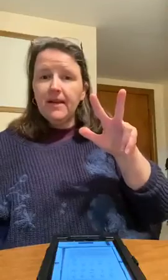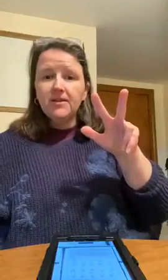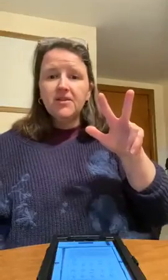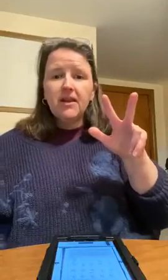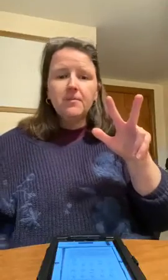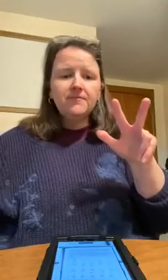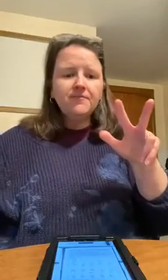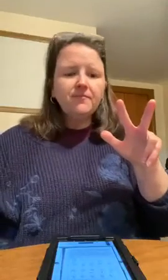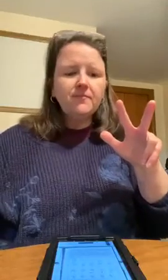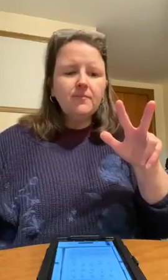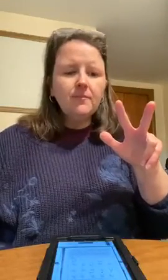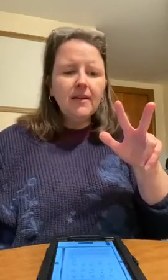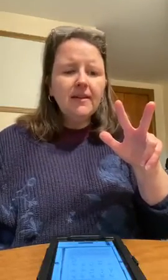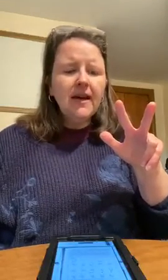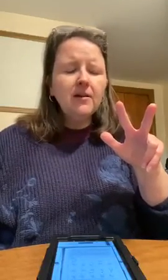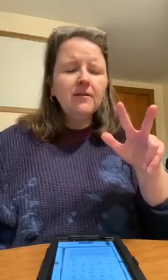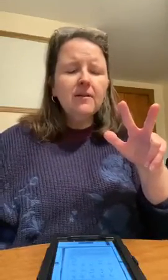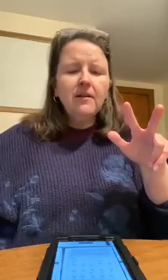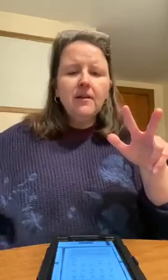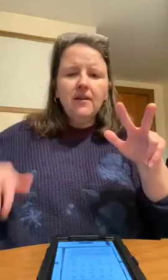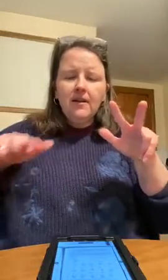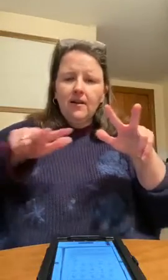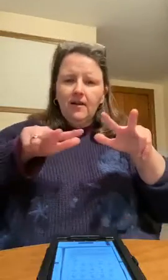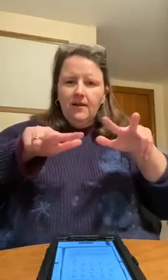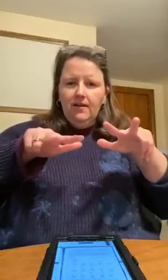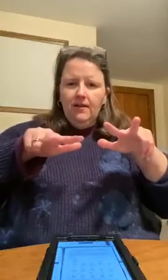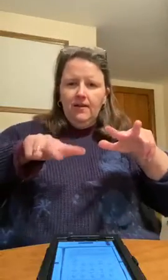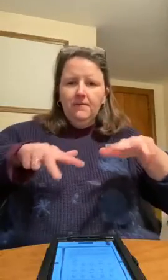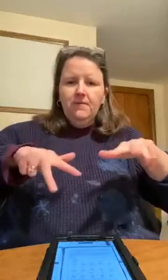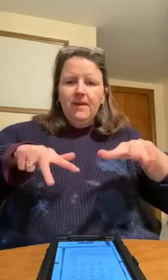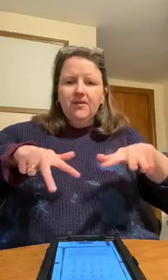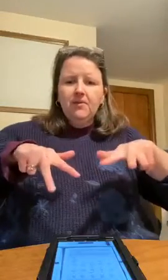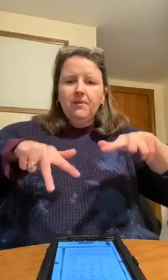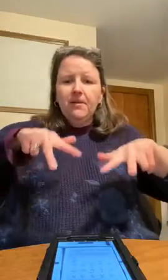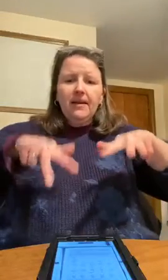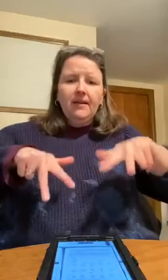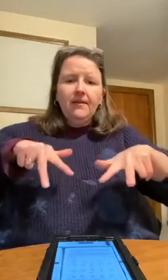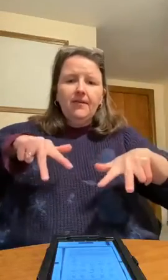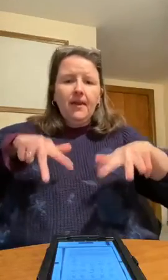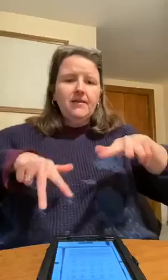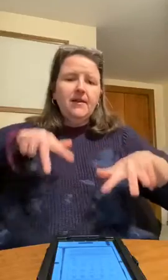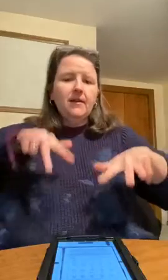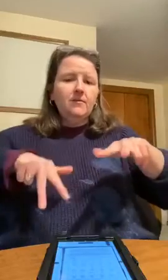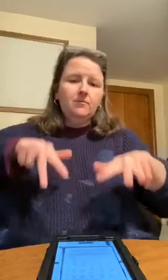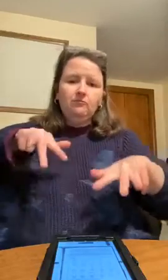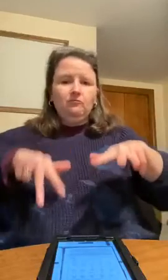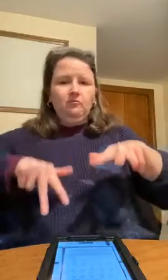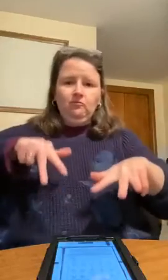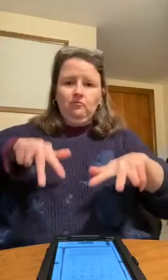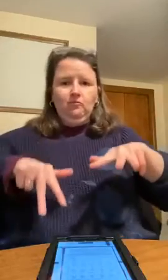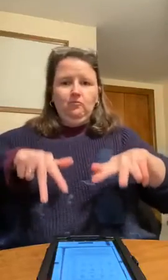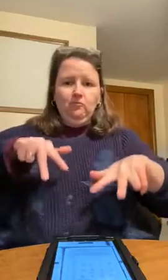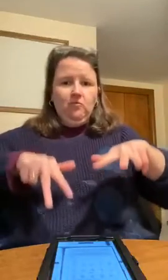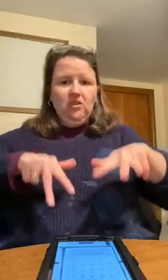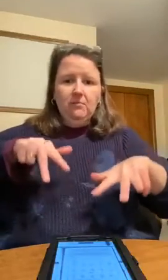shape. Now, if you make 2 3s and you kind of stumble